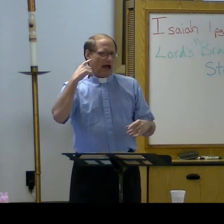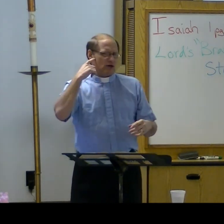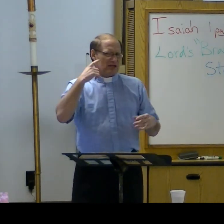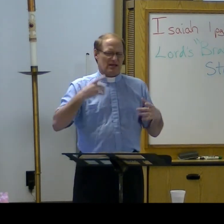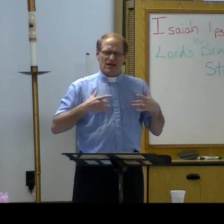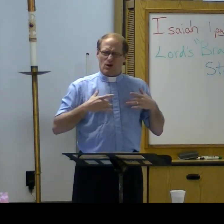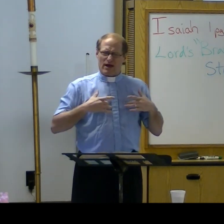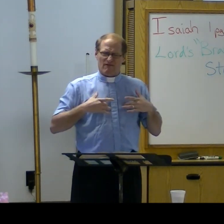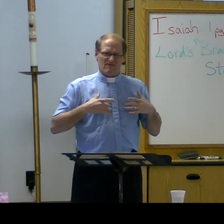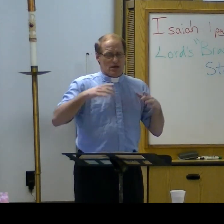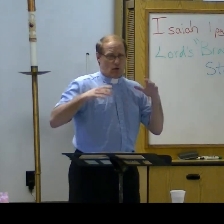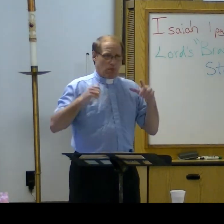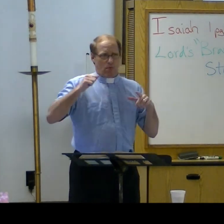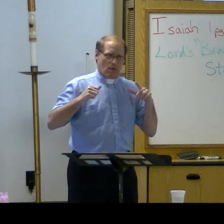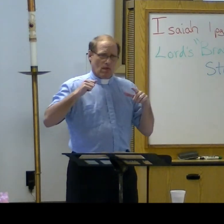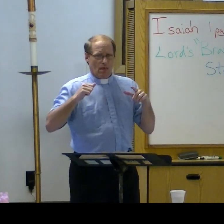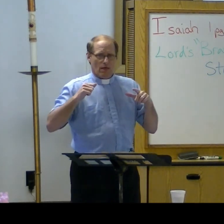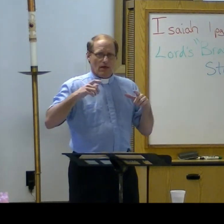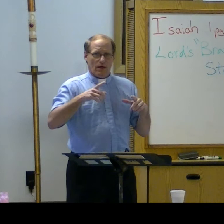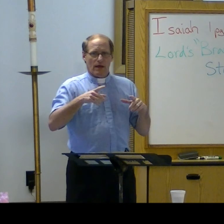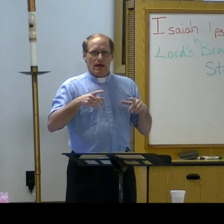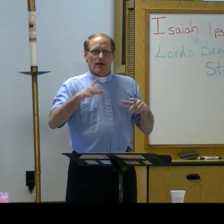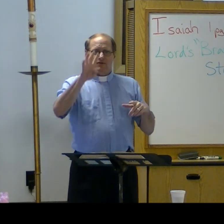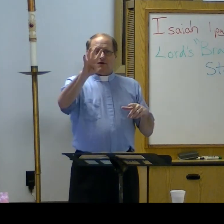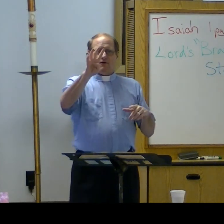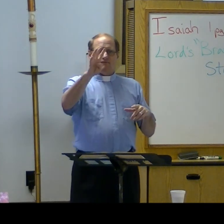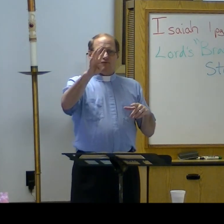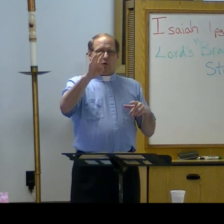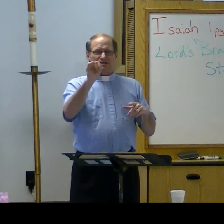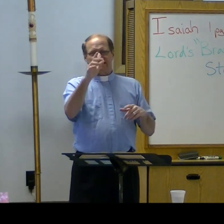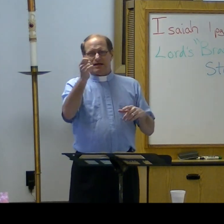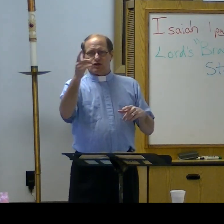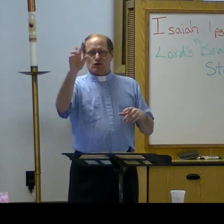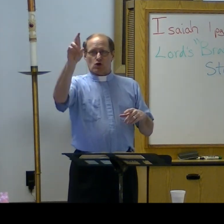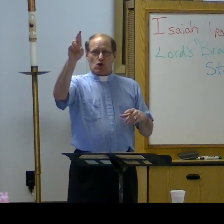could feel the fourth cylinder.